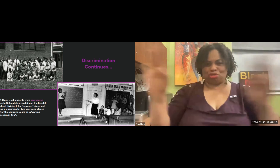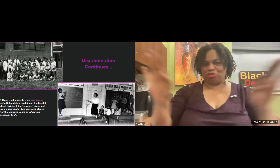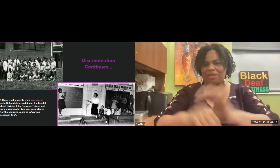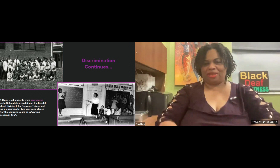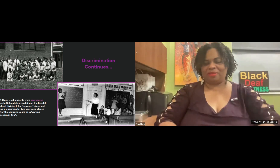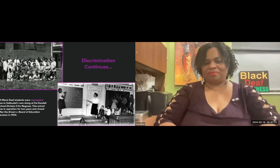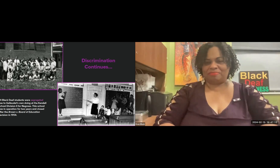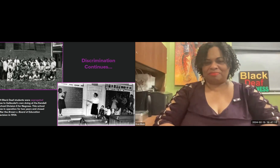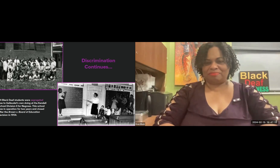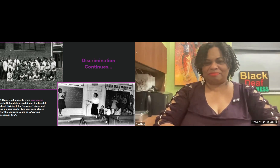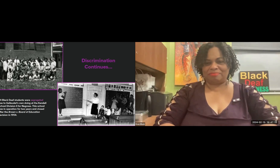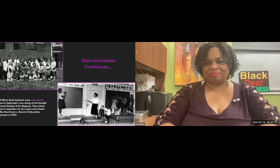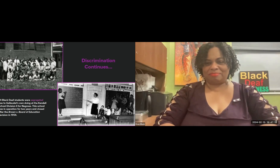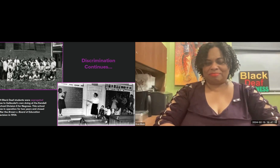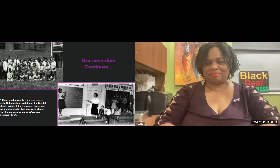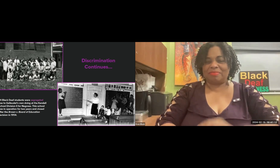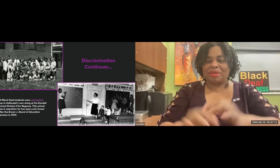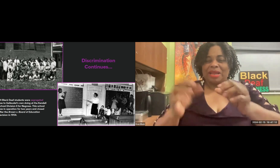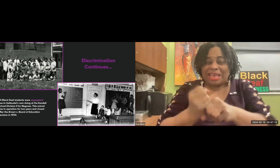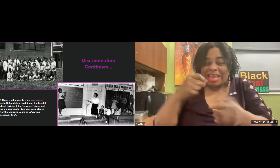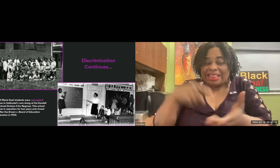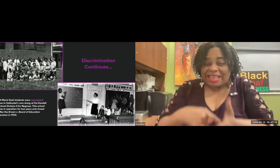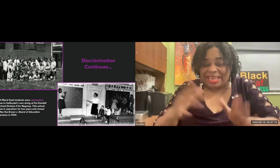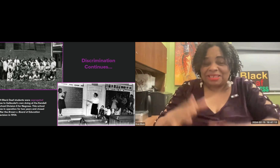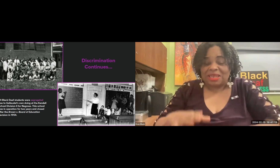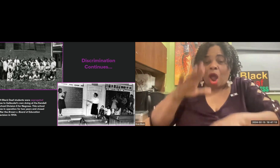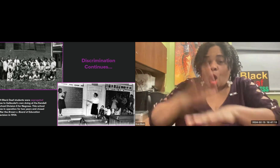They never received their high school diploma.